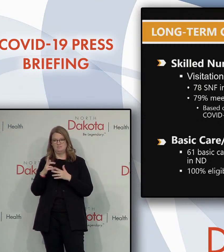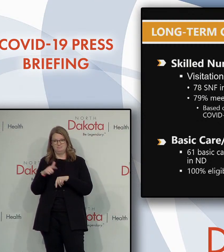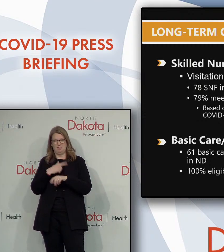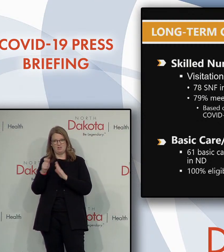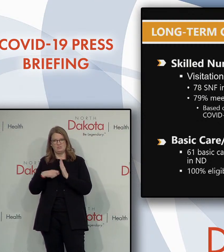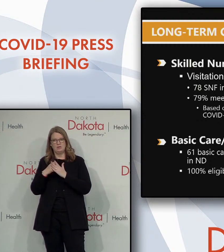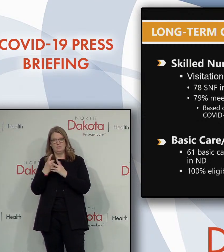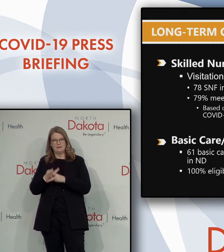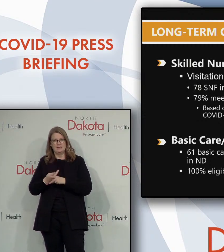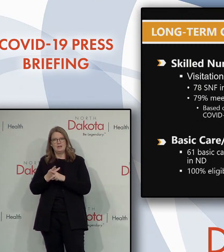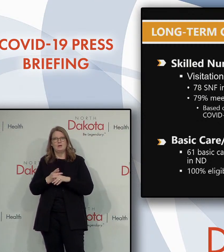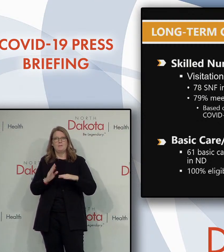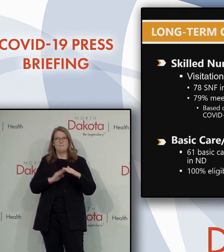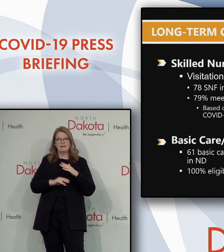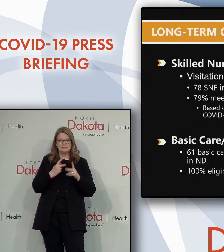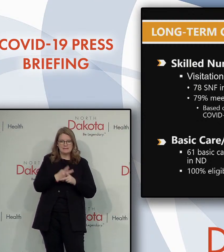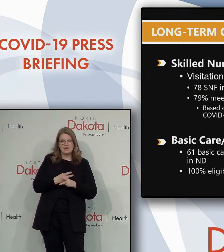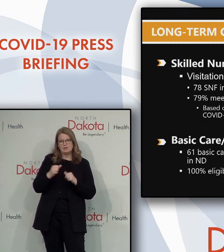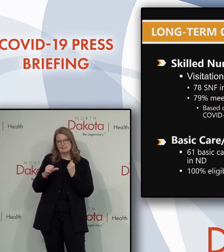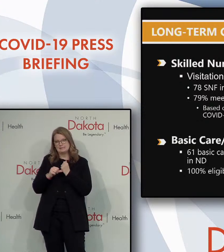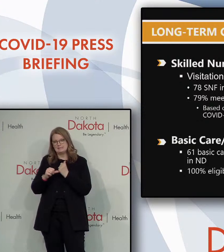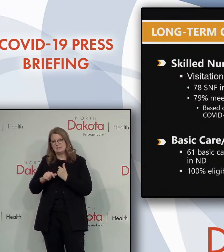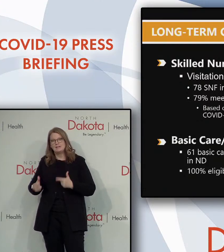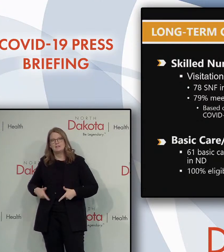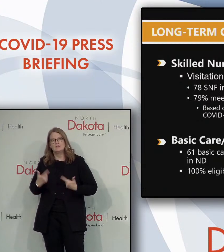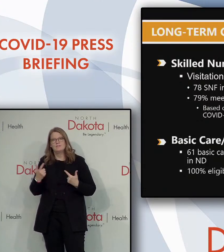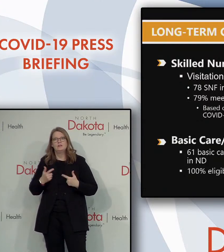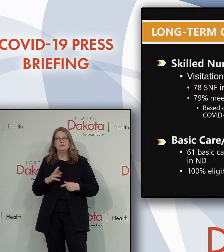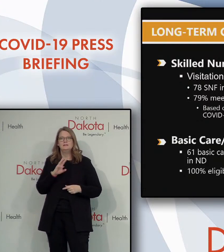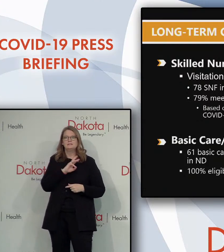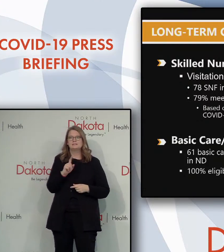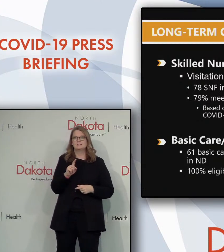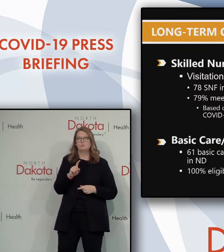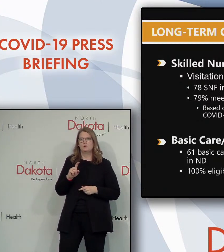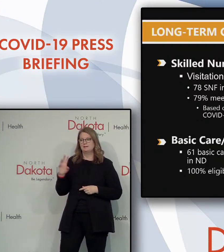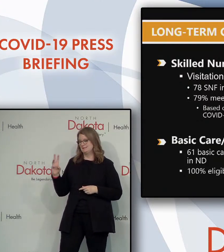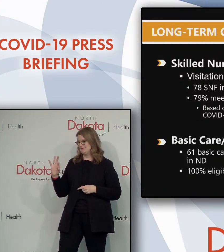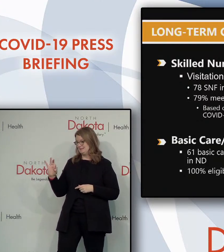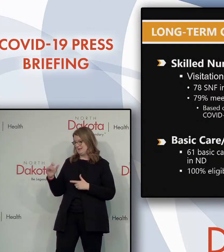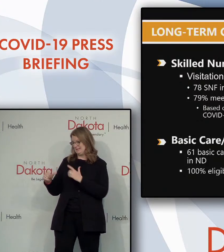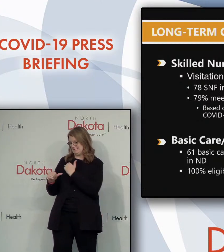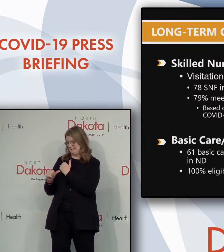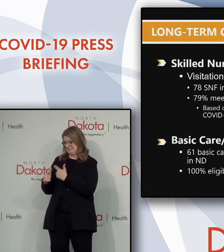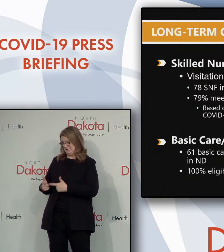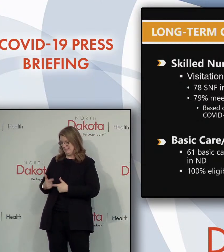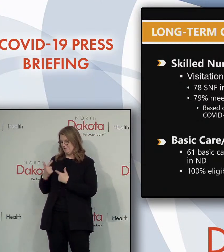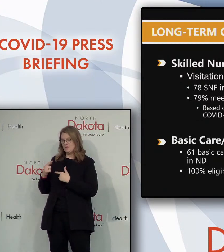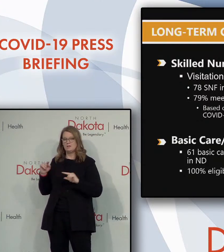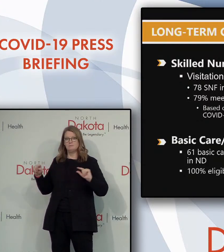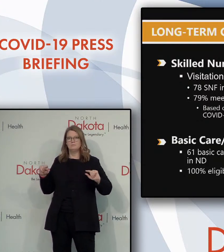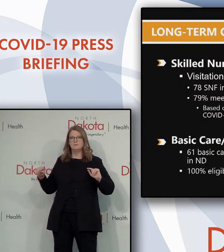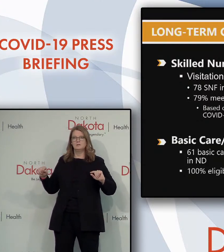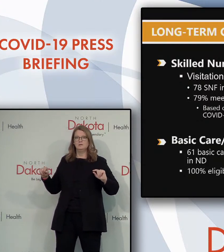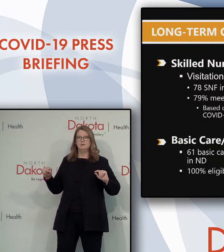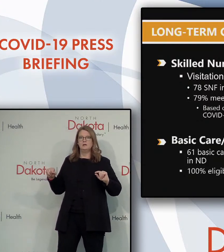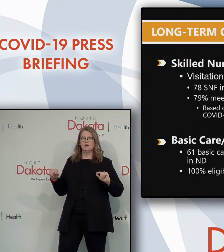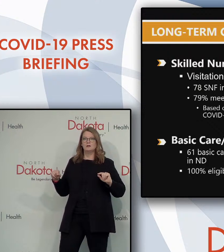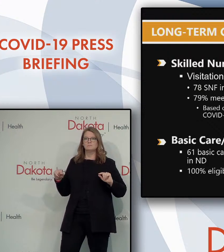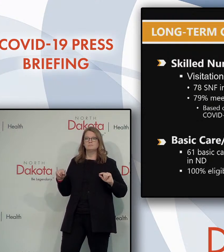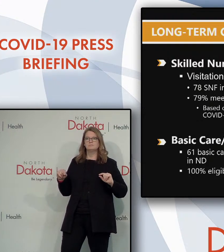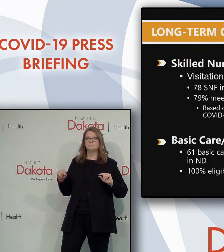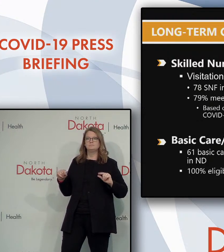one called assisted living. 61 basic care facilities, 69 assisted living facilities. This is where North